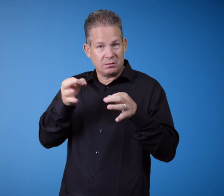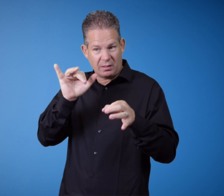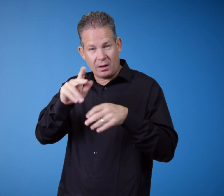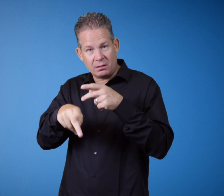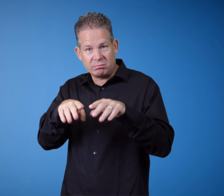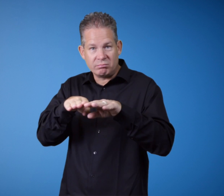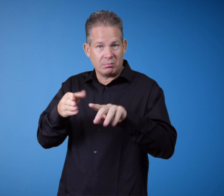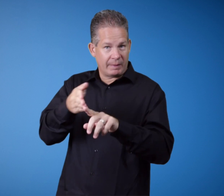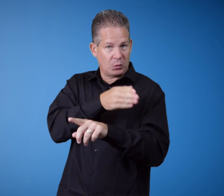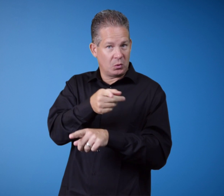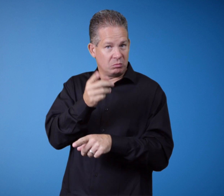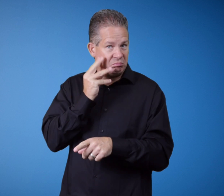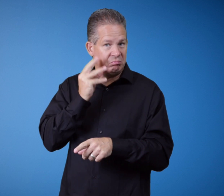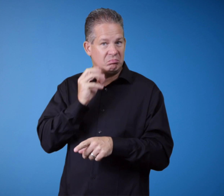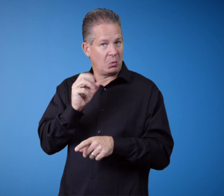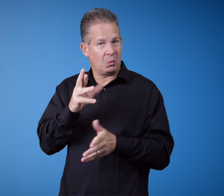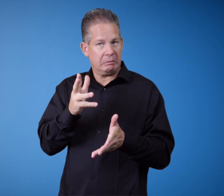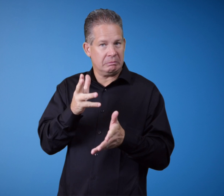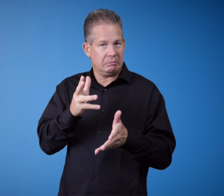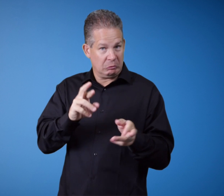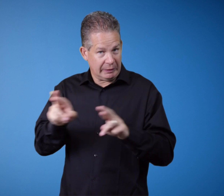You need to consider, have you made that kind of decision in the past?